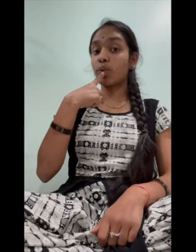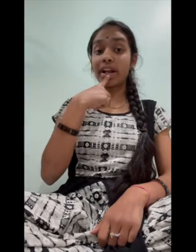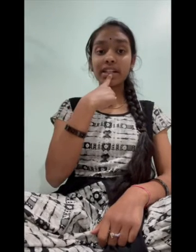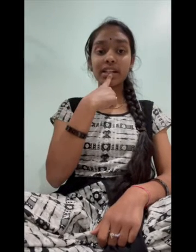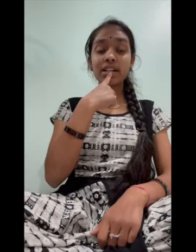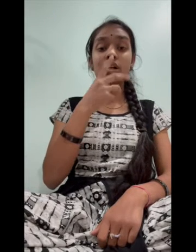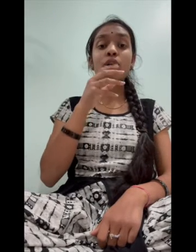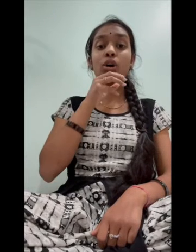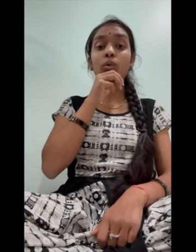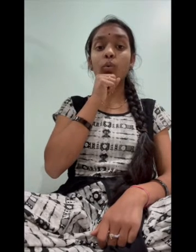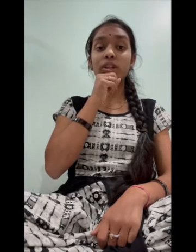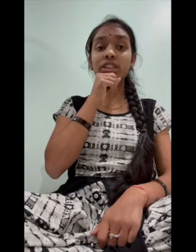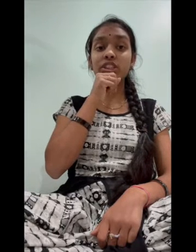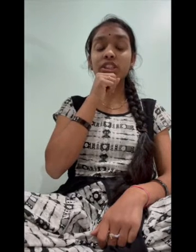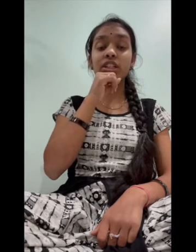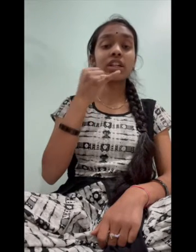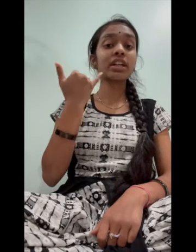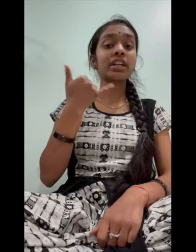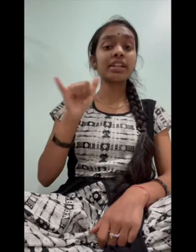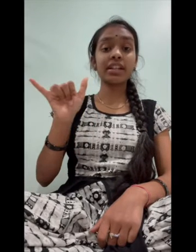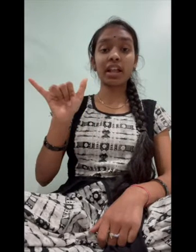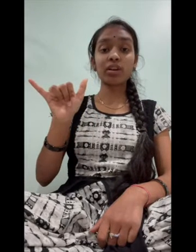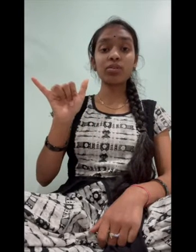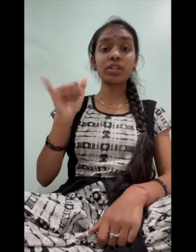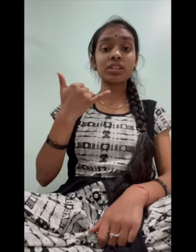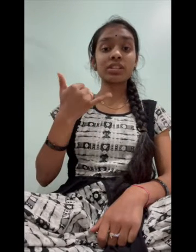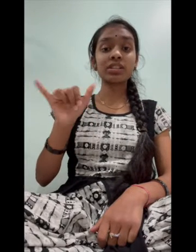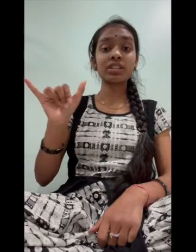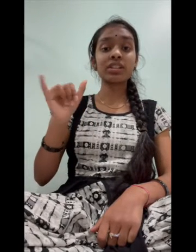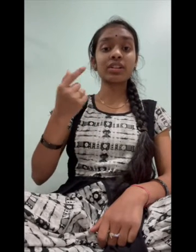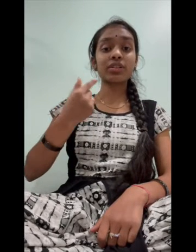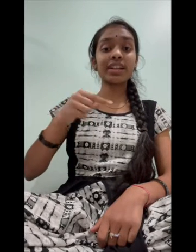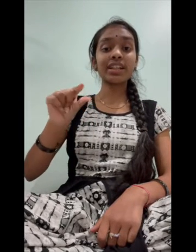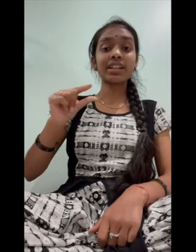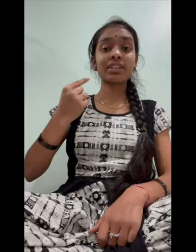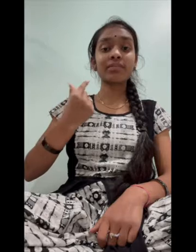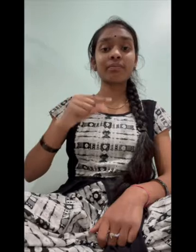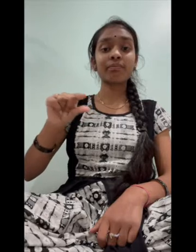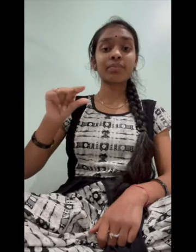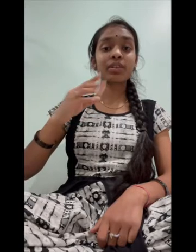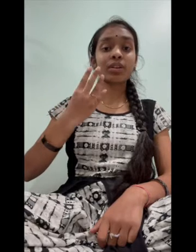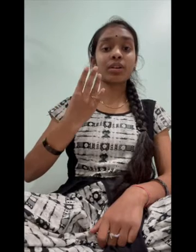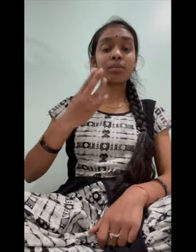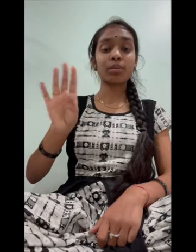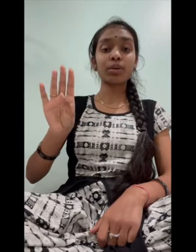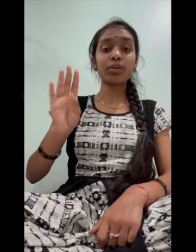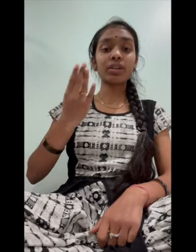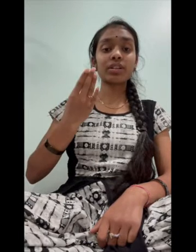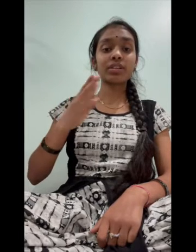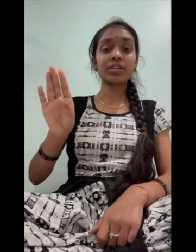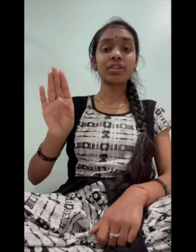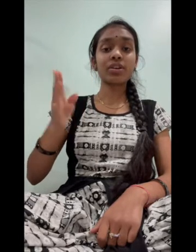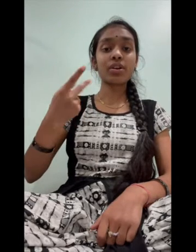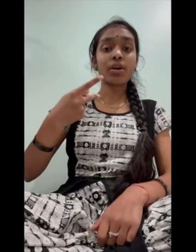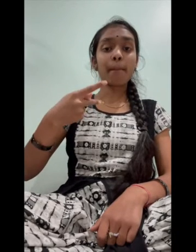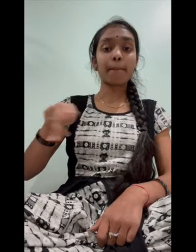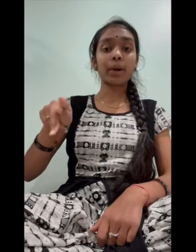red, orange, yellow, green, blue,